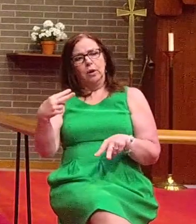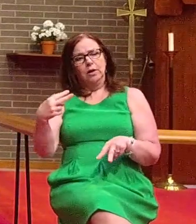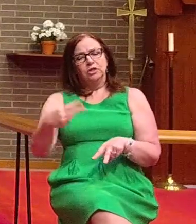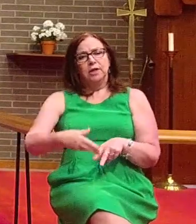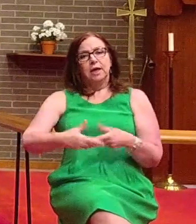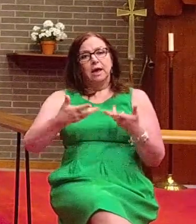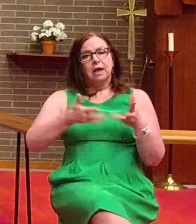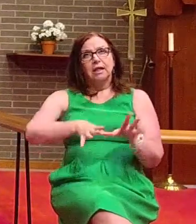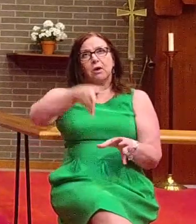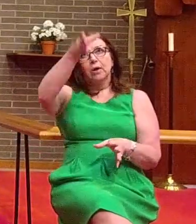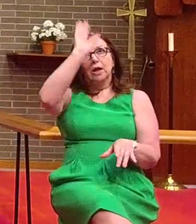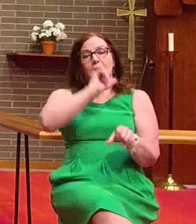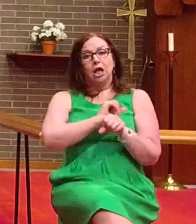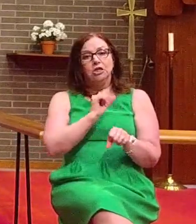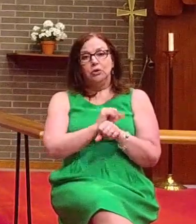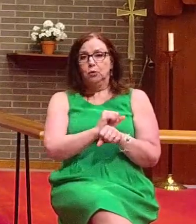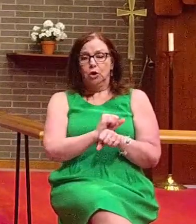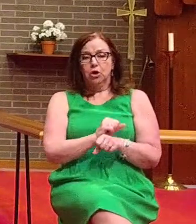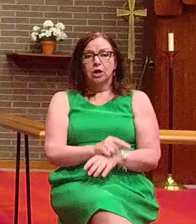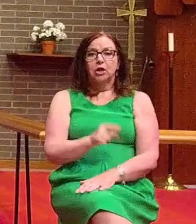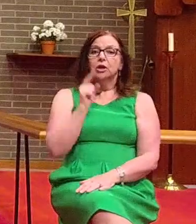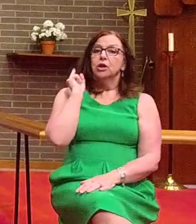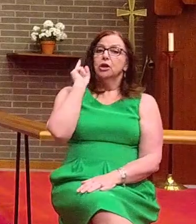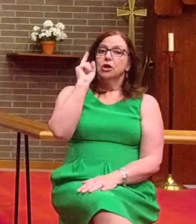do all the work. He says you are